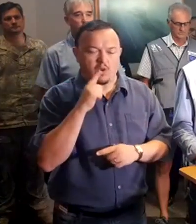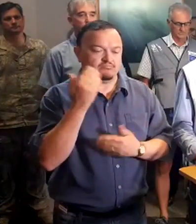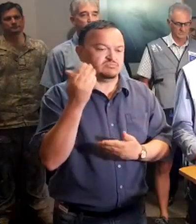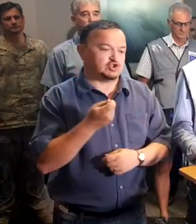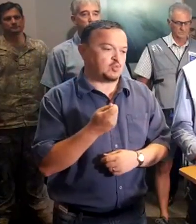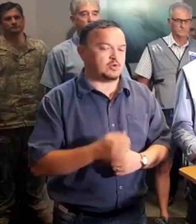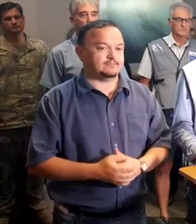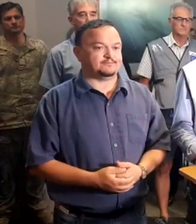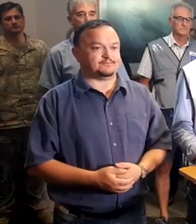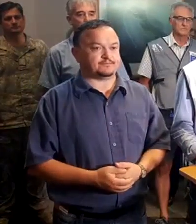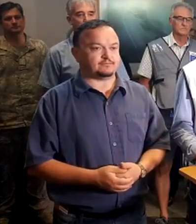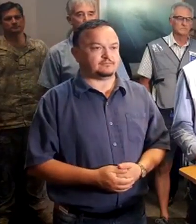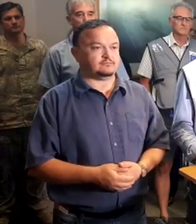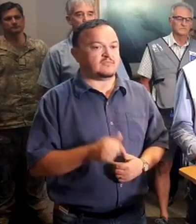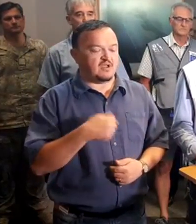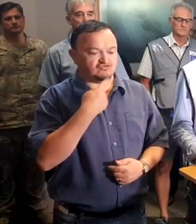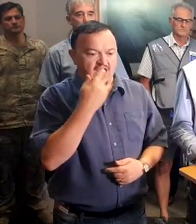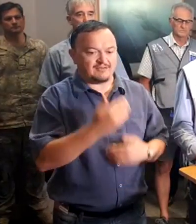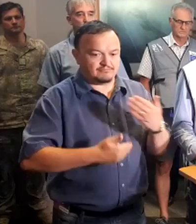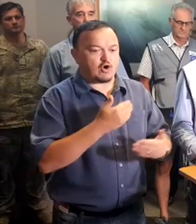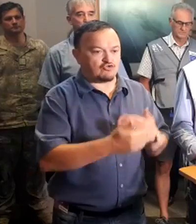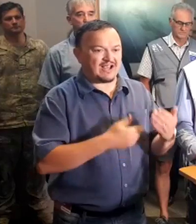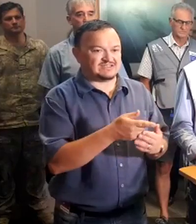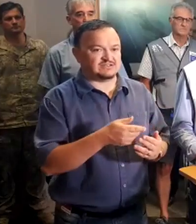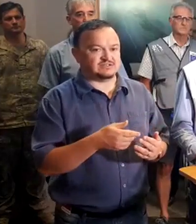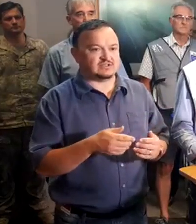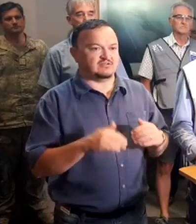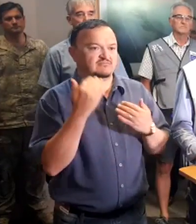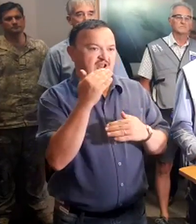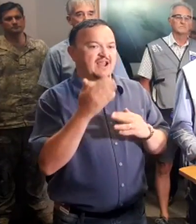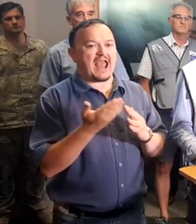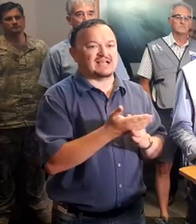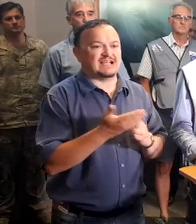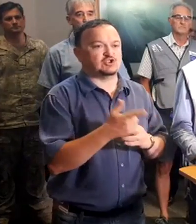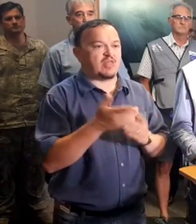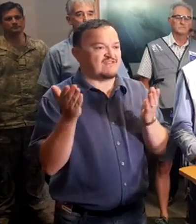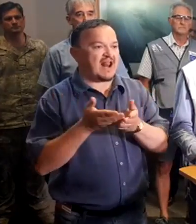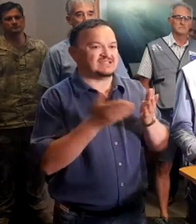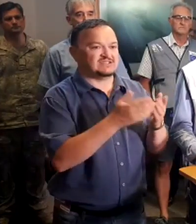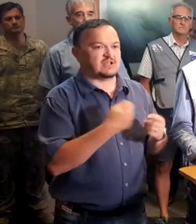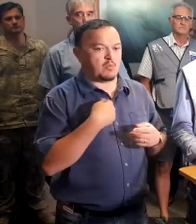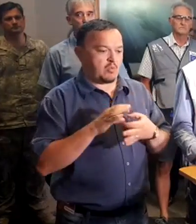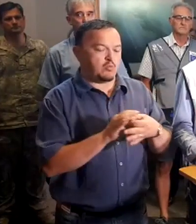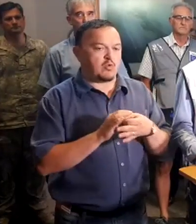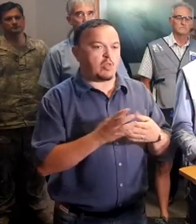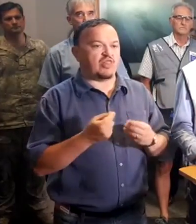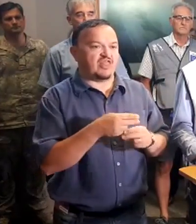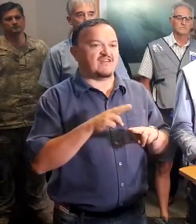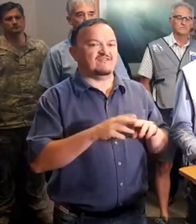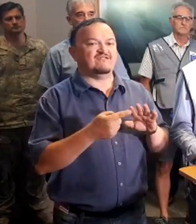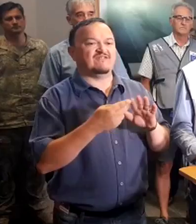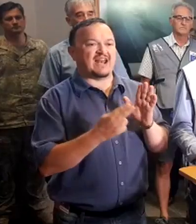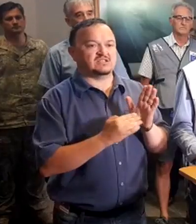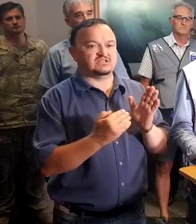terms of progress towards conditional re-entry to the valleys, we will continue to work today in conjunction with FENZ and police regarding